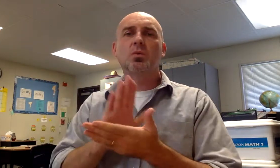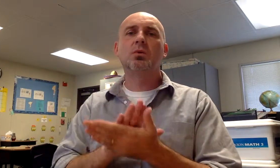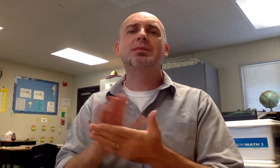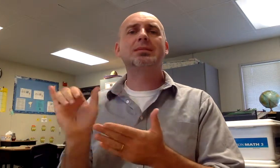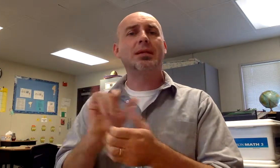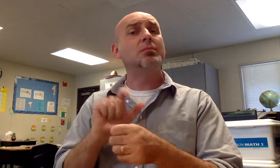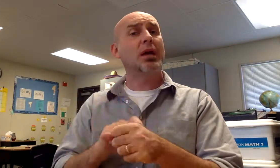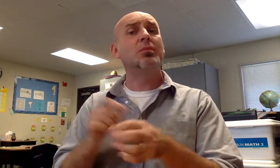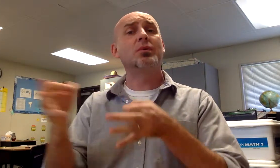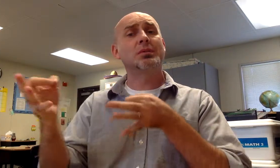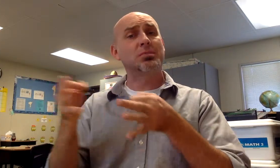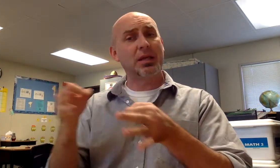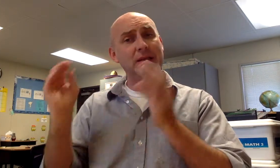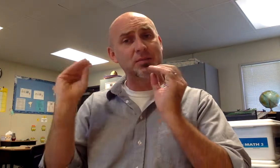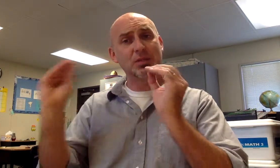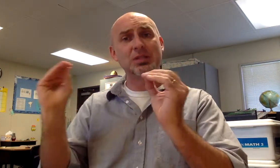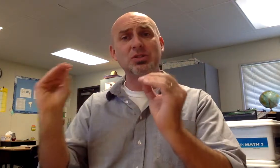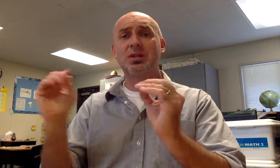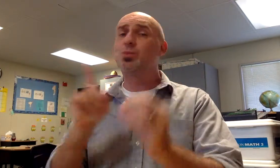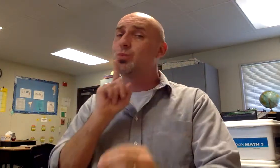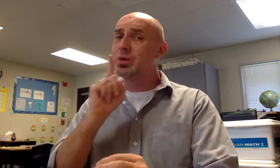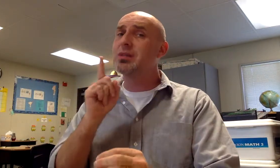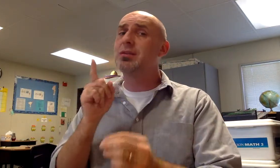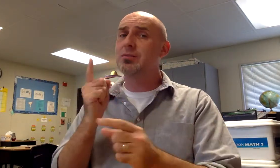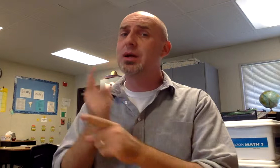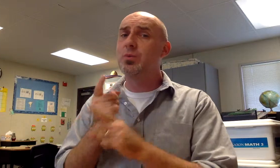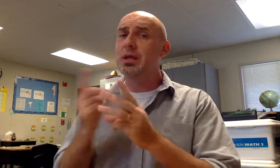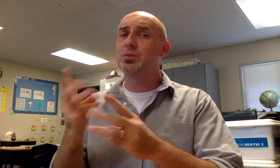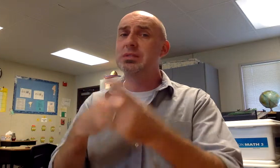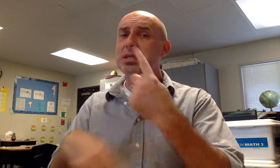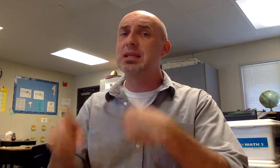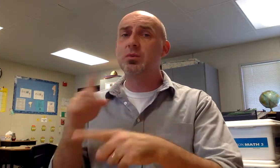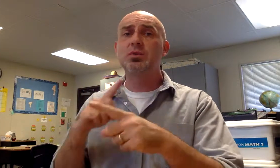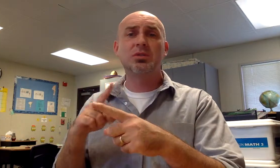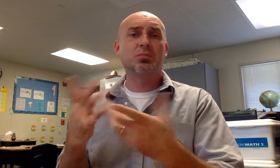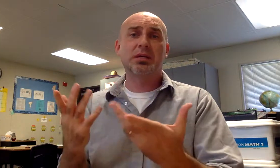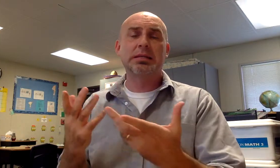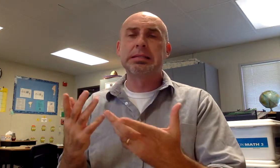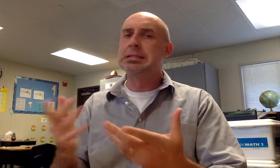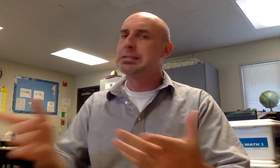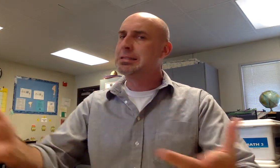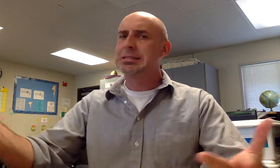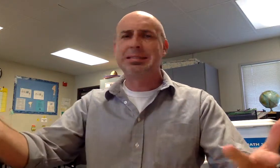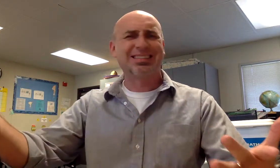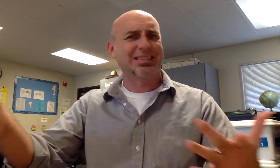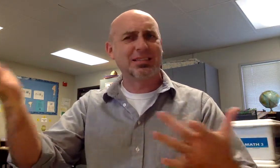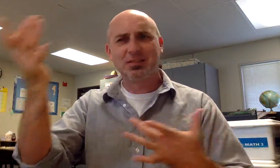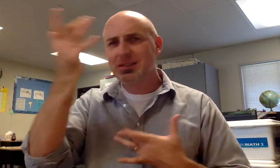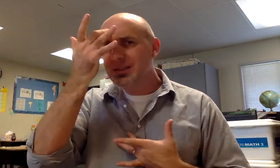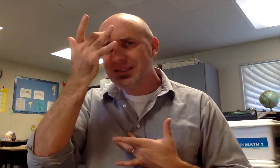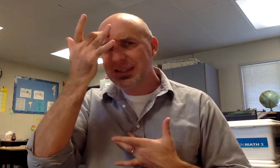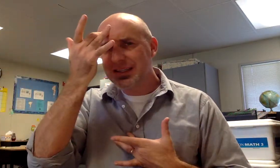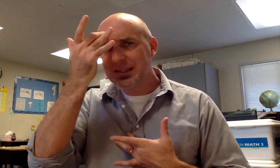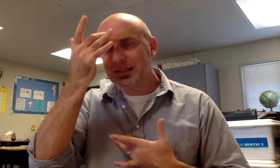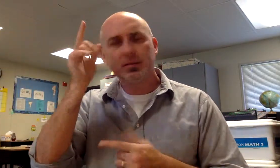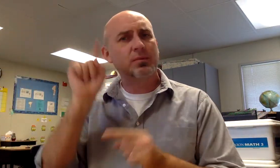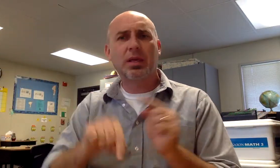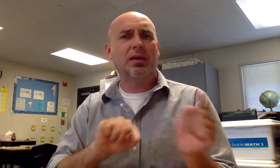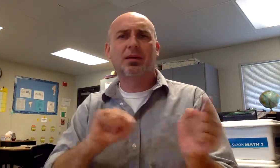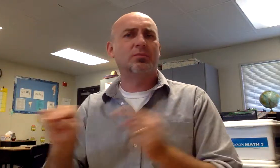And at the same time, we're teaching them really the right way you would sign it would just be you're too sick, you can't come to